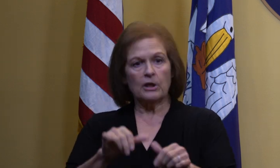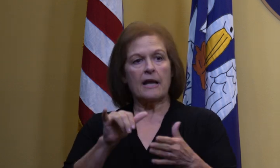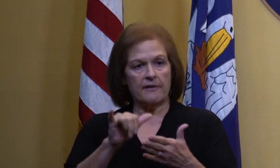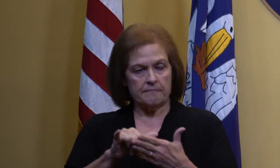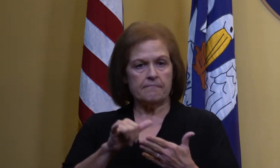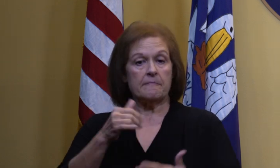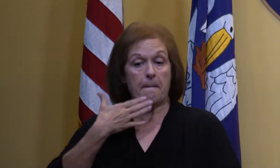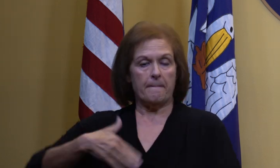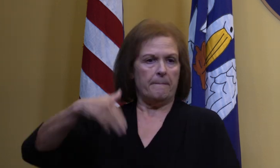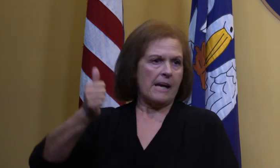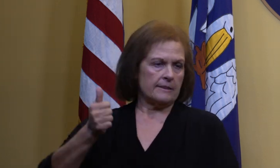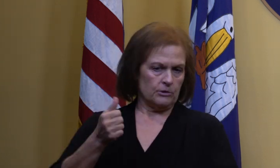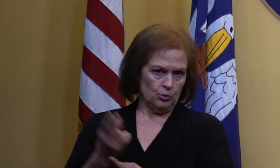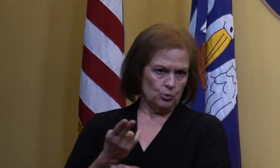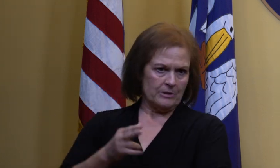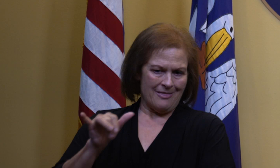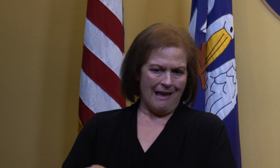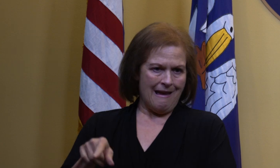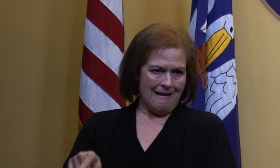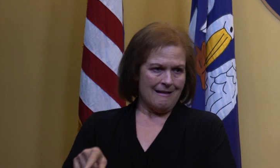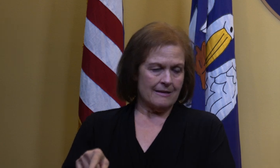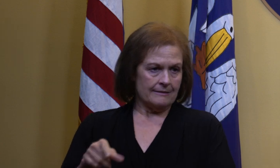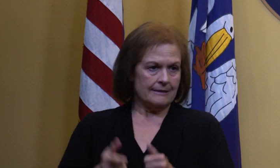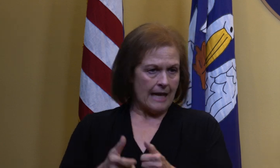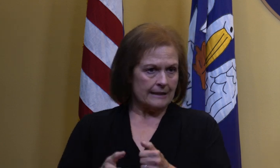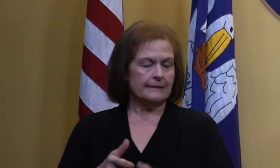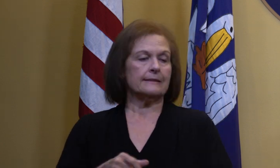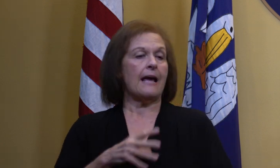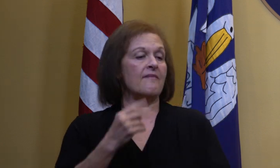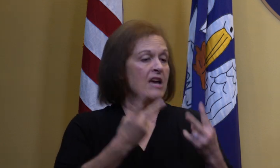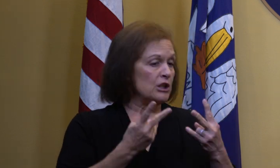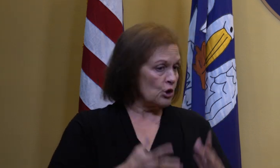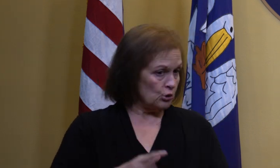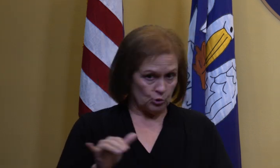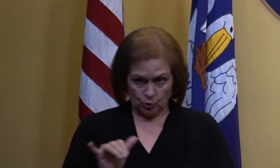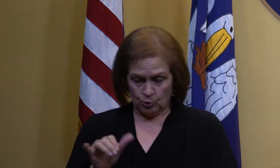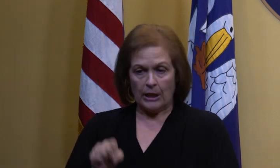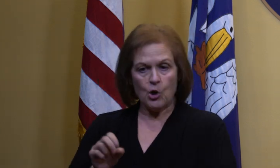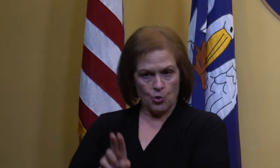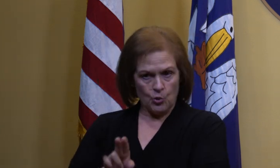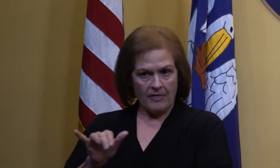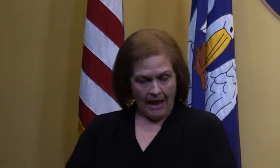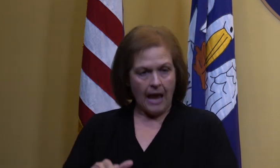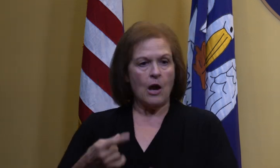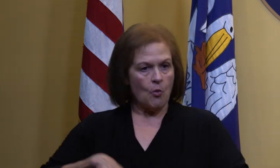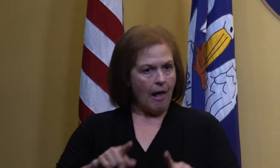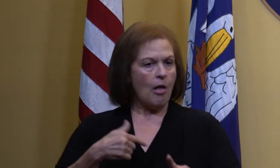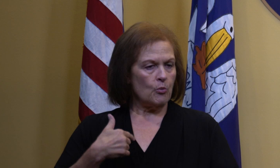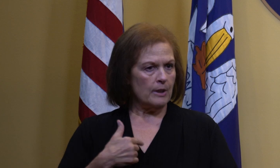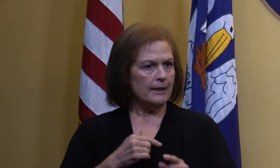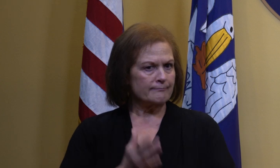trusted source that the community as well as visitors rely on, and again, we get stronger and better with